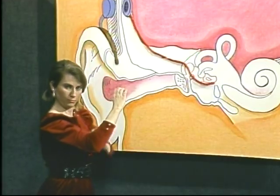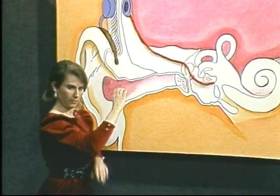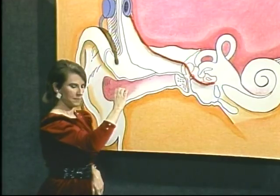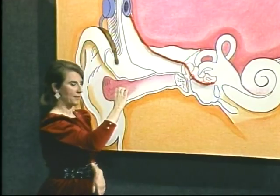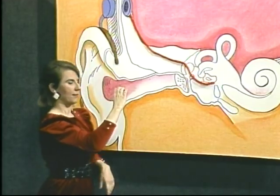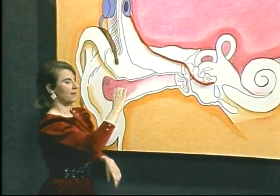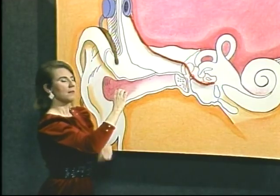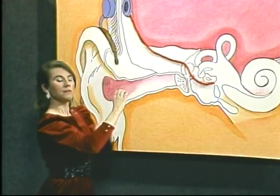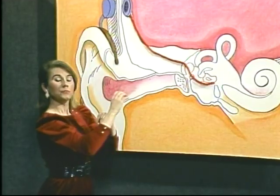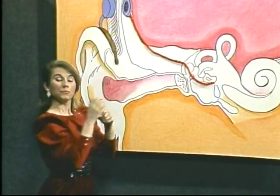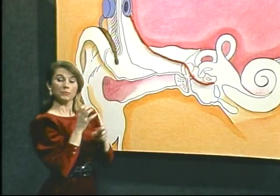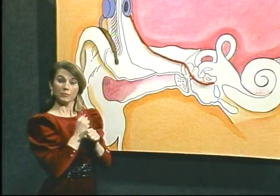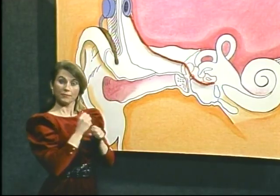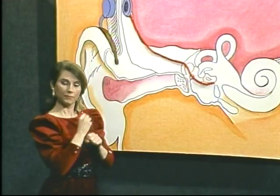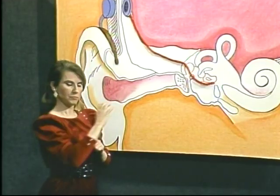through the mastoid bone.